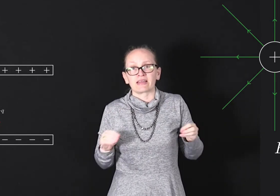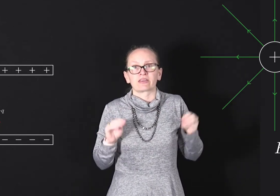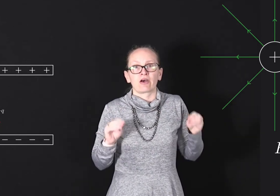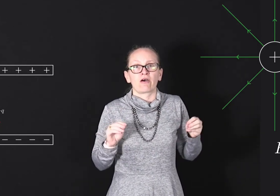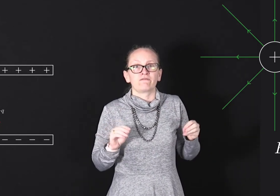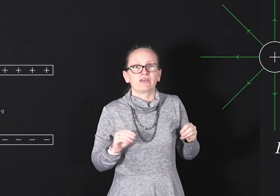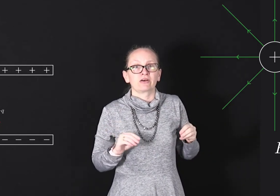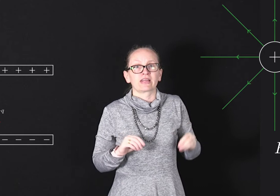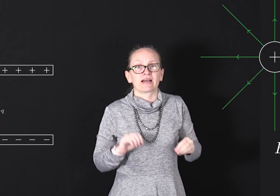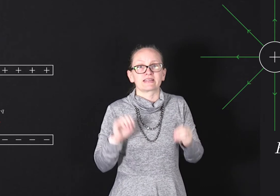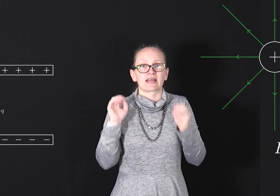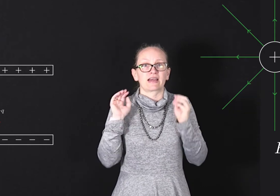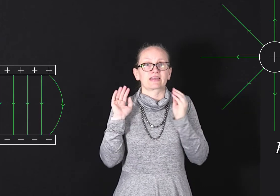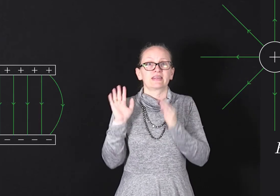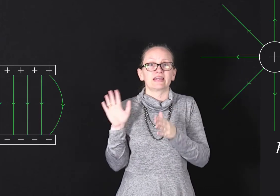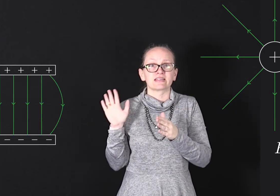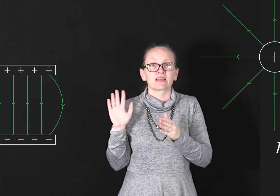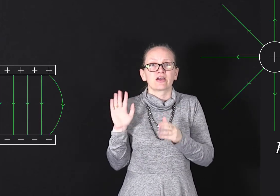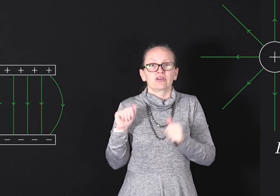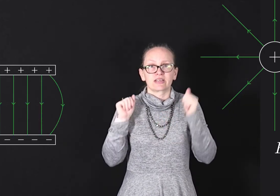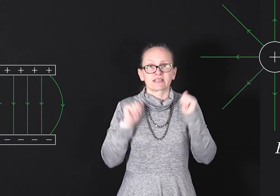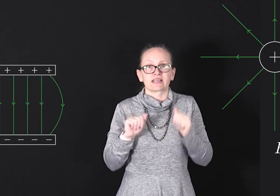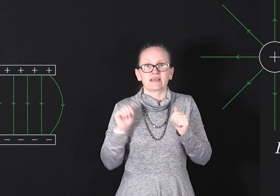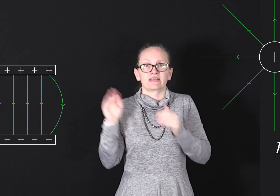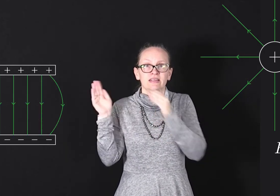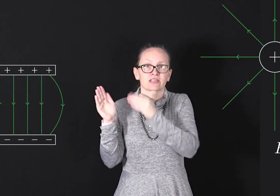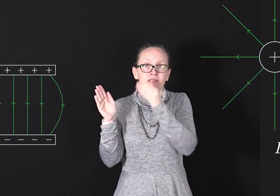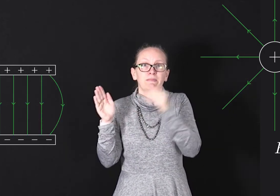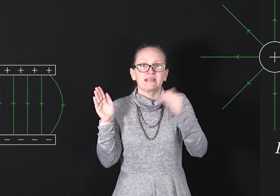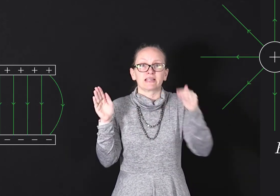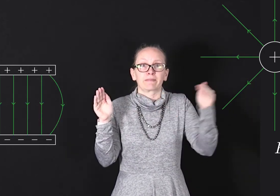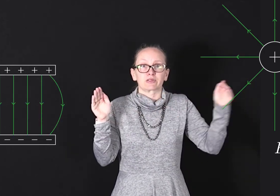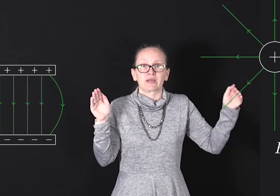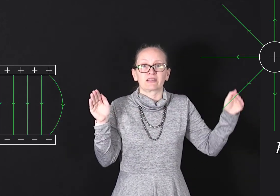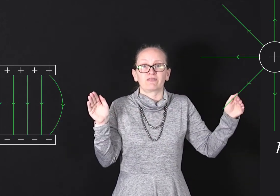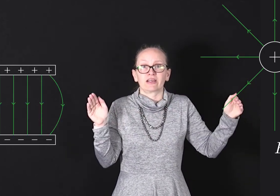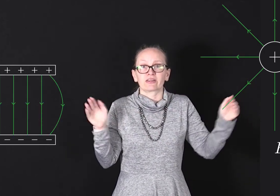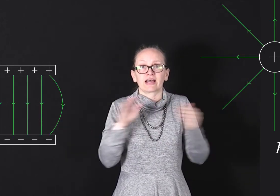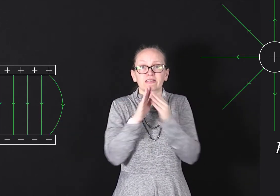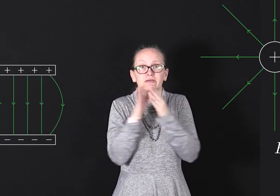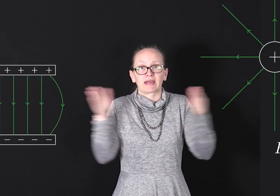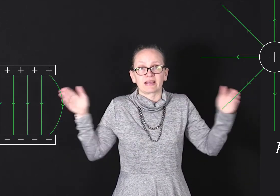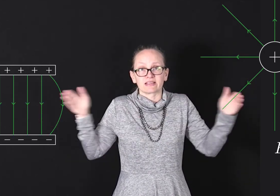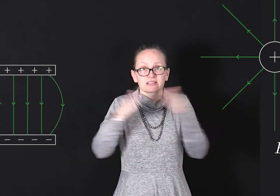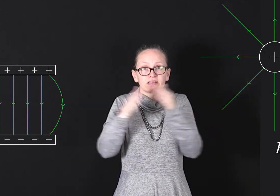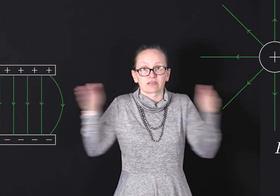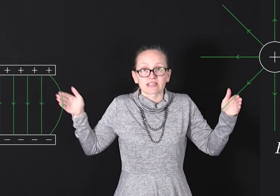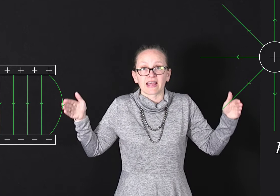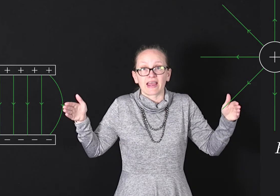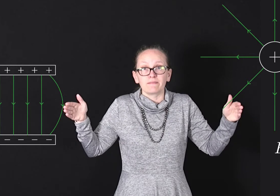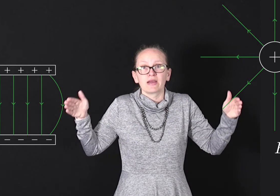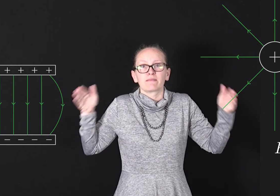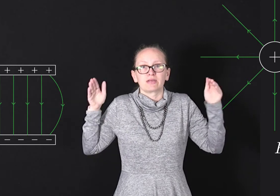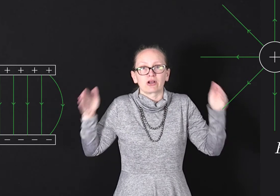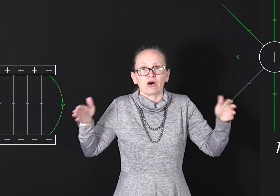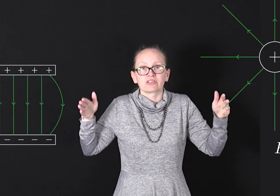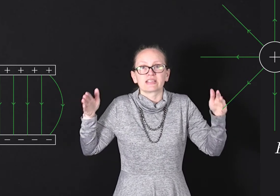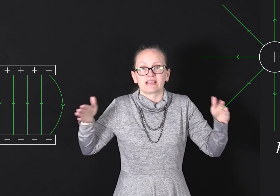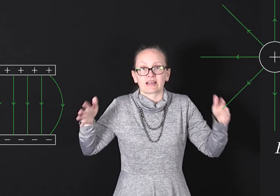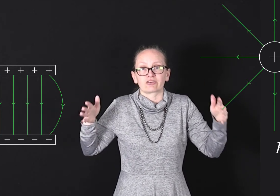the field lines like this. You can see that the spacing between the field lines remains the same because the electric